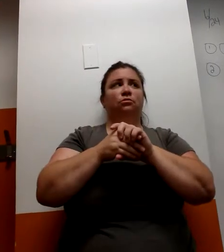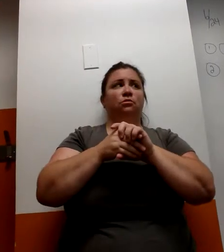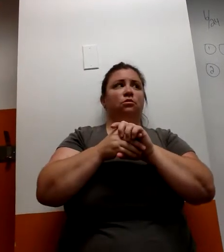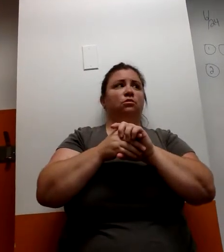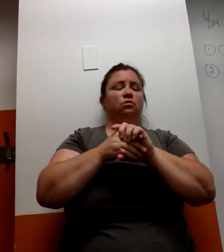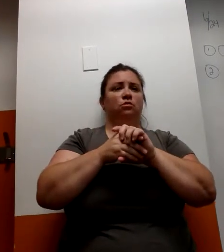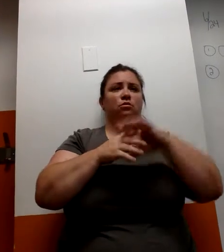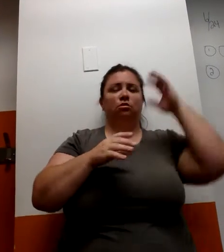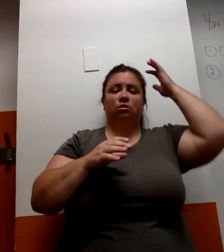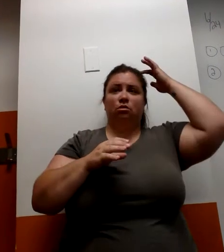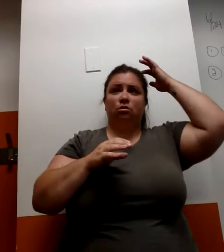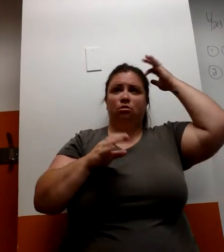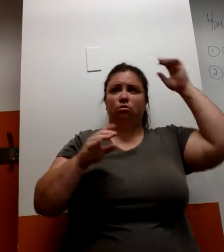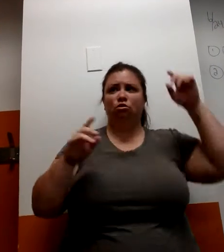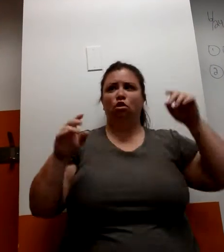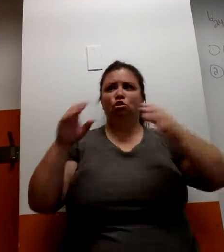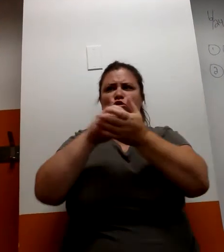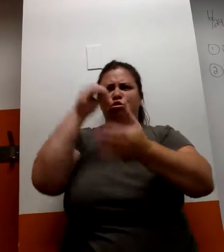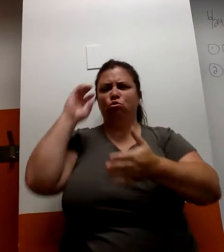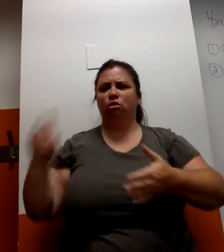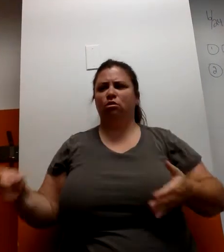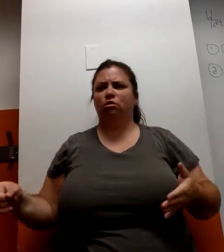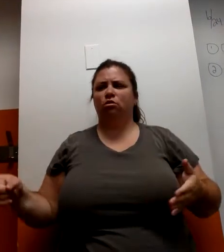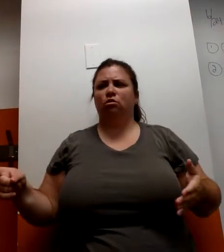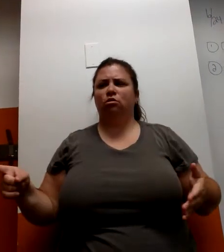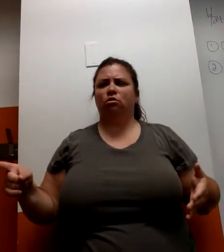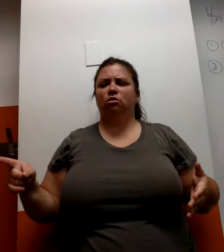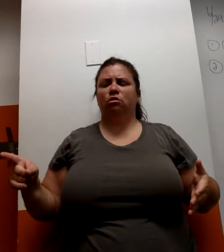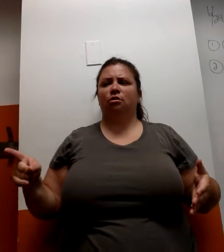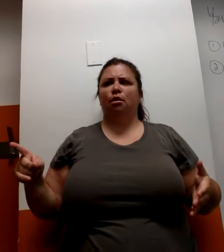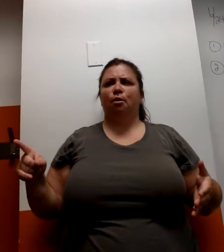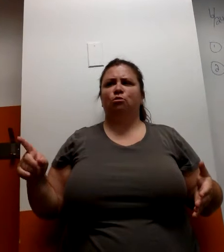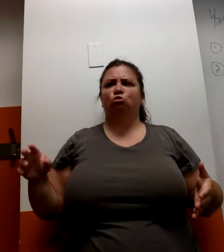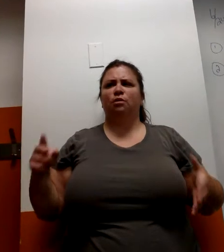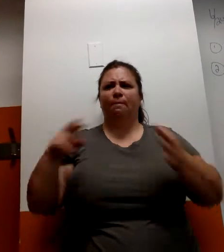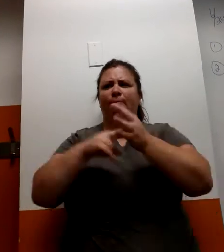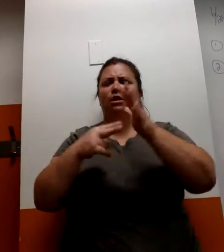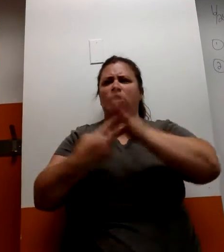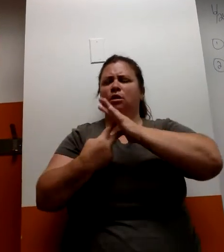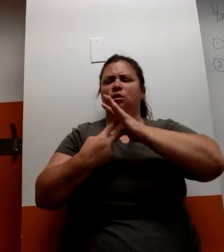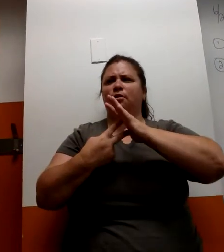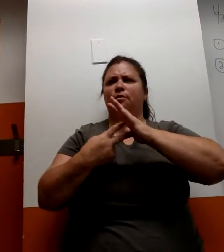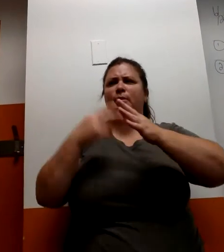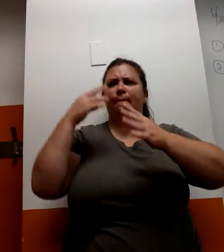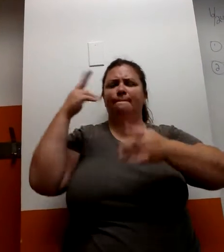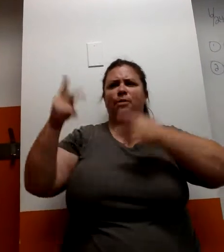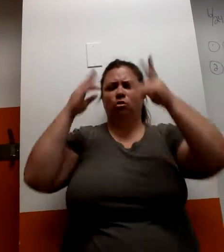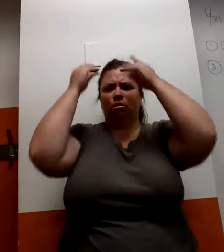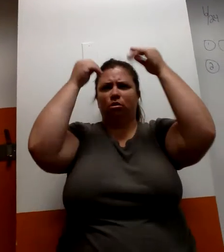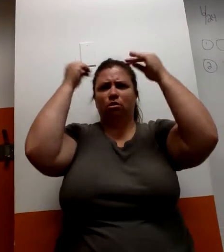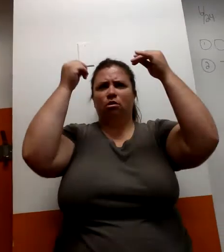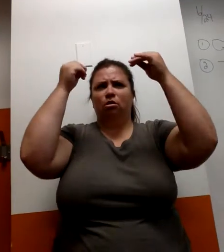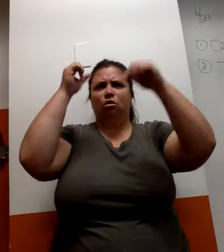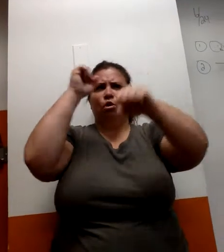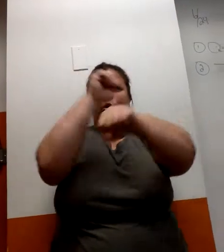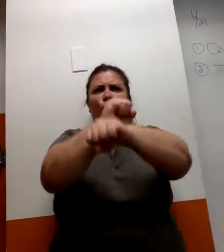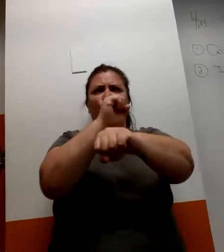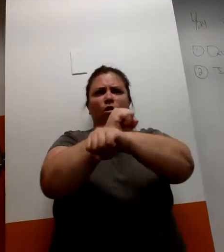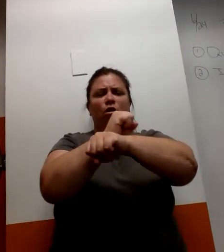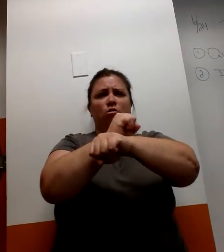Wait, so by this, would it mean like if people think something works, it works? Is that That could